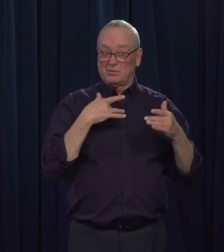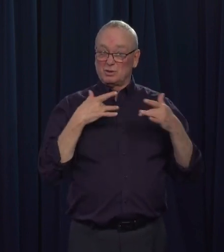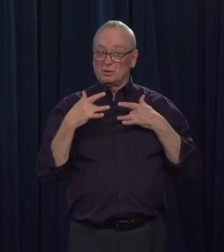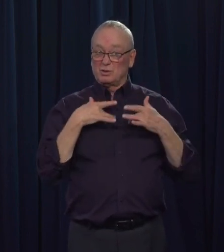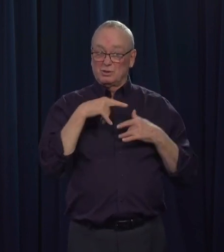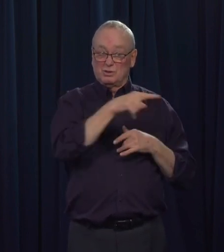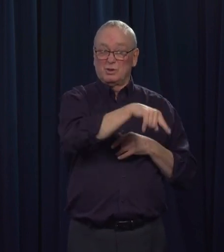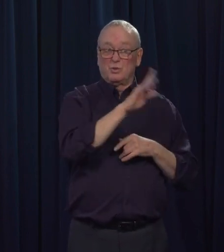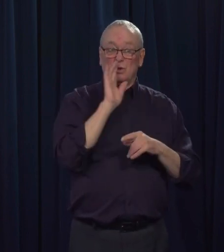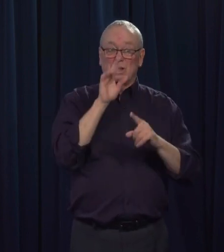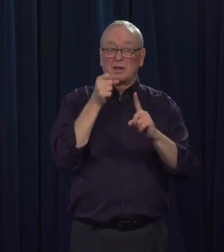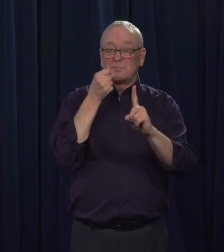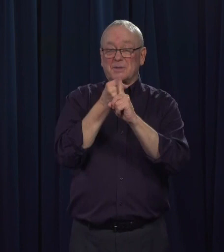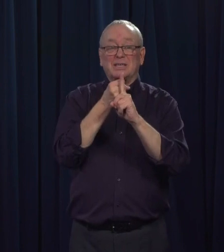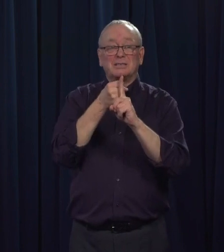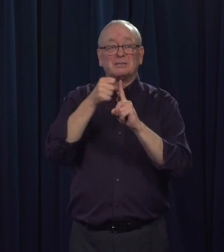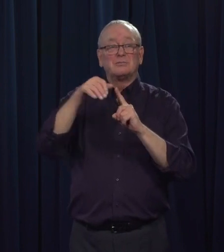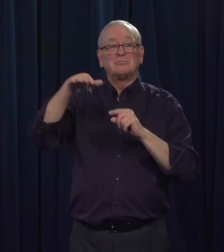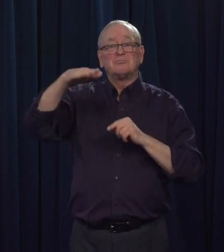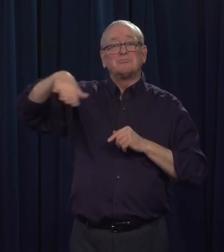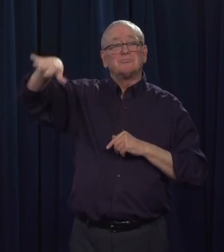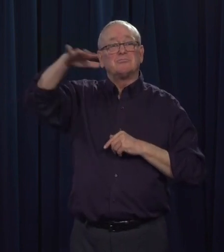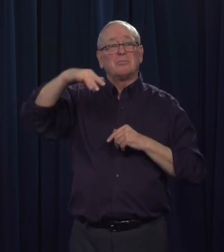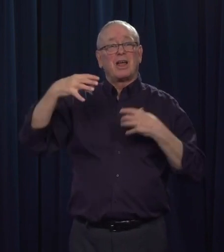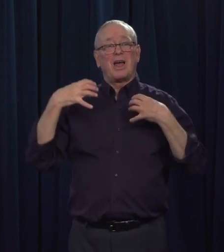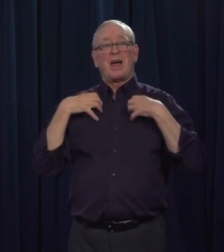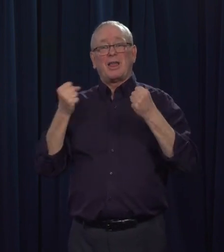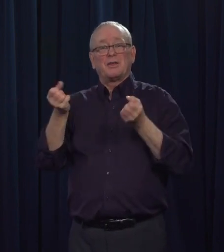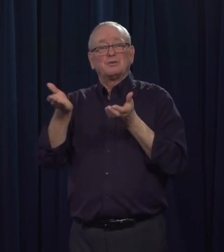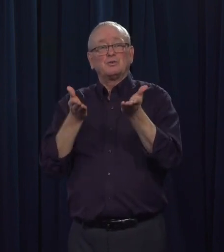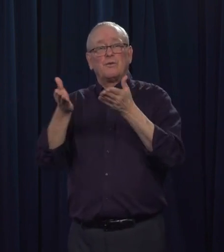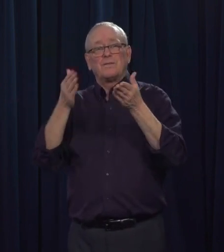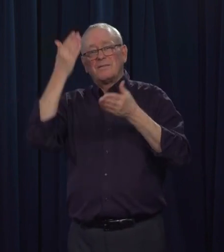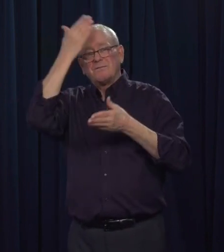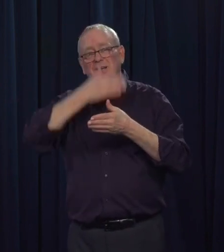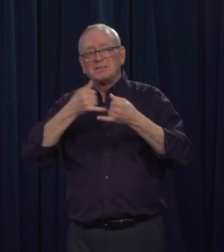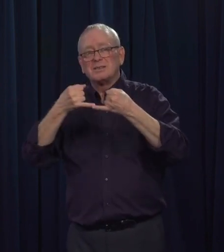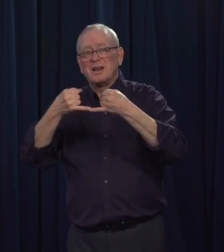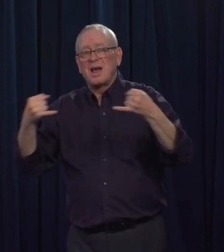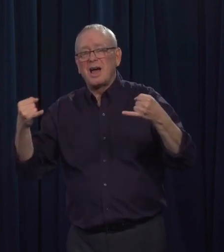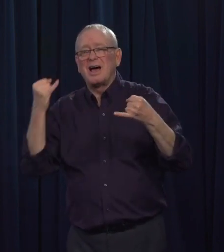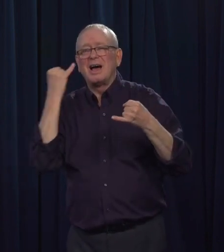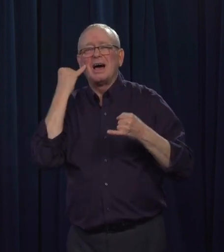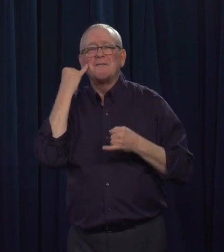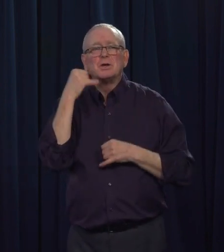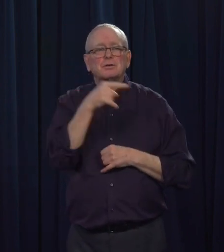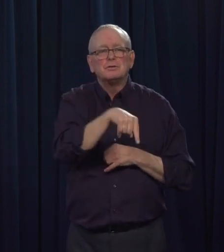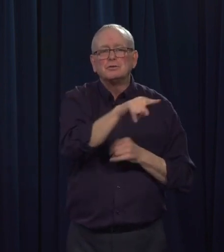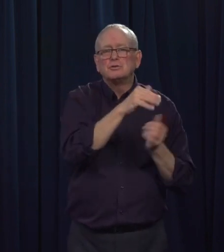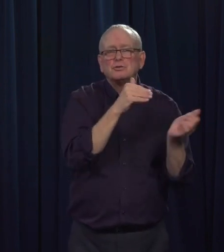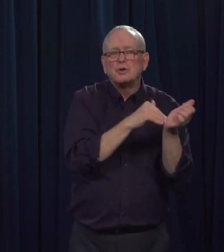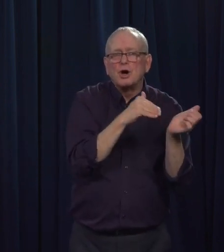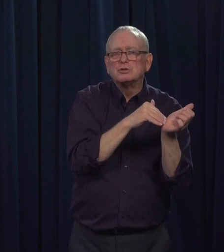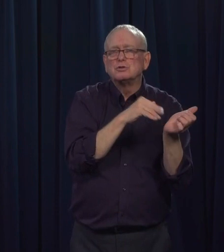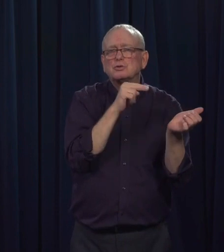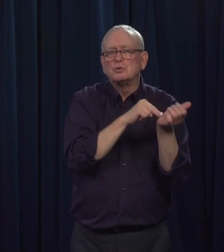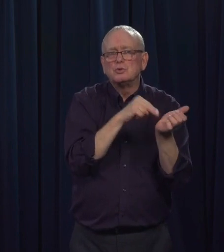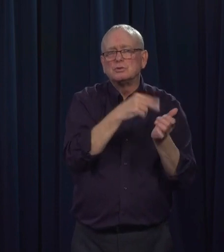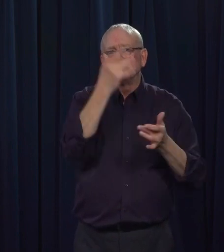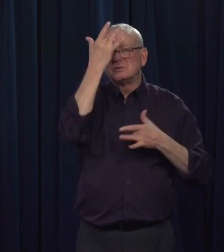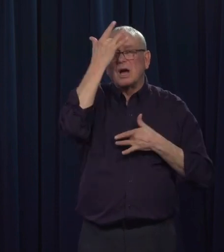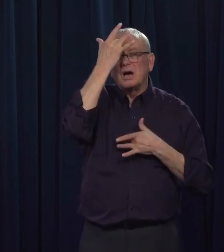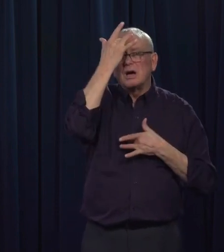Alberta? It's absolutely a concern, and certainly we know that all 47 of those who attended are self-isolating,